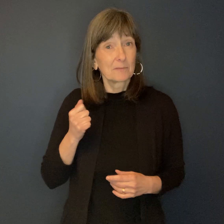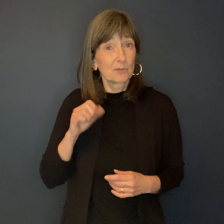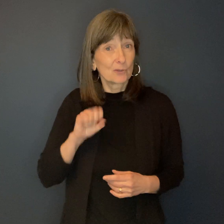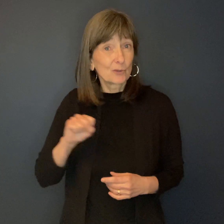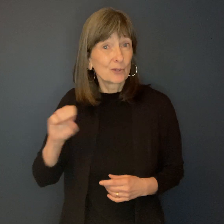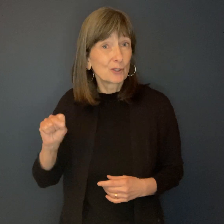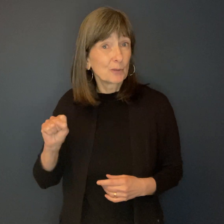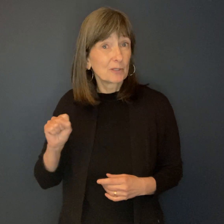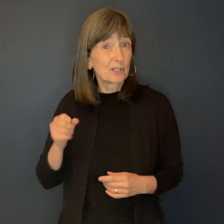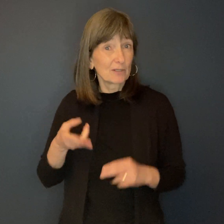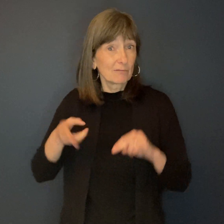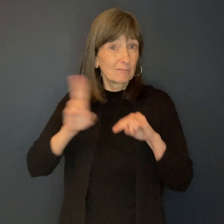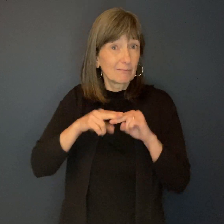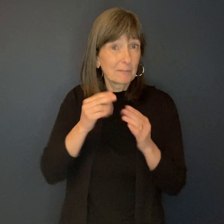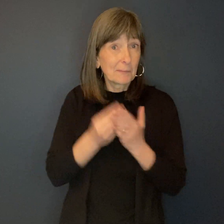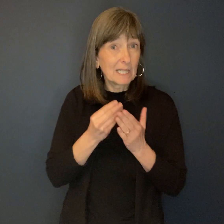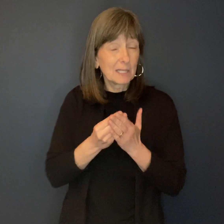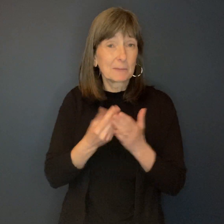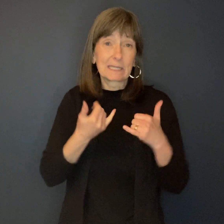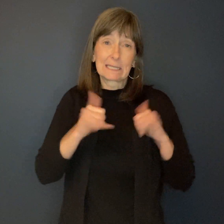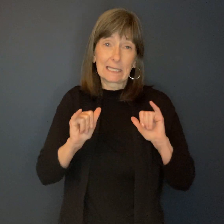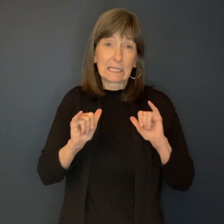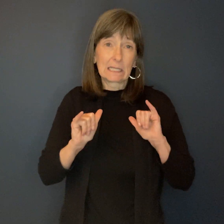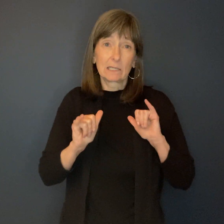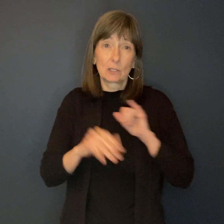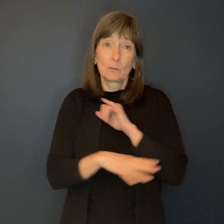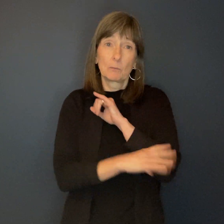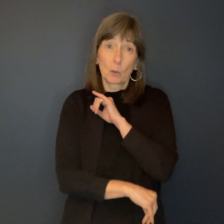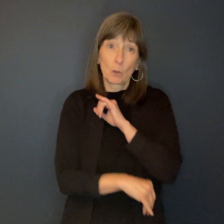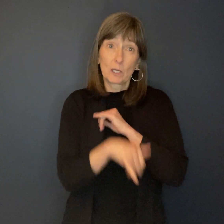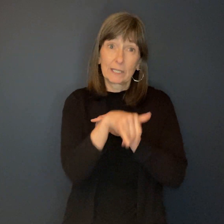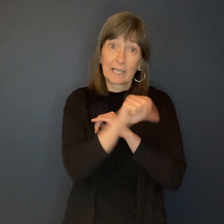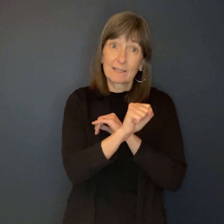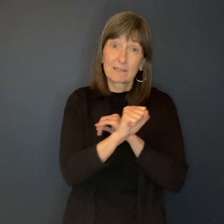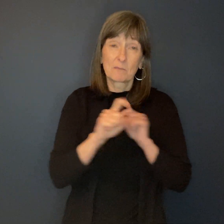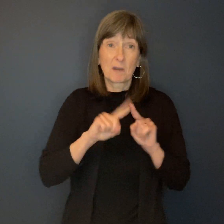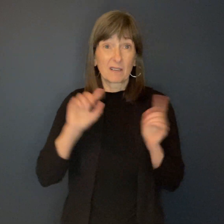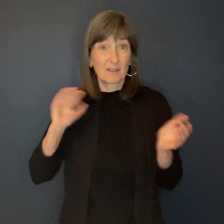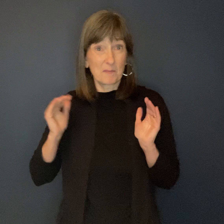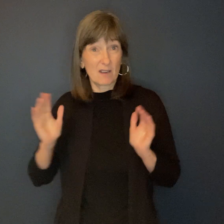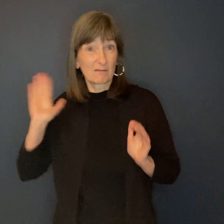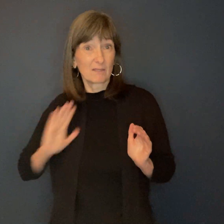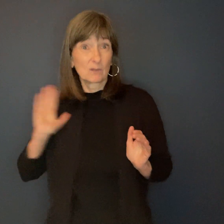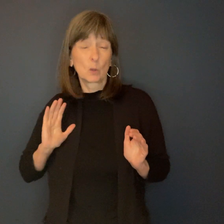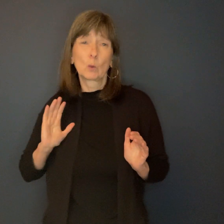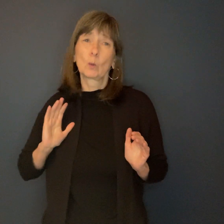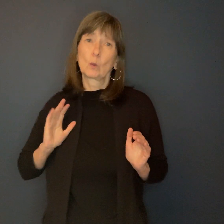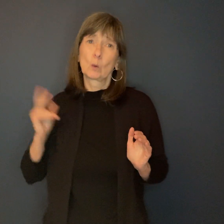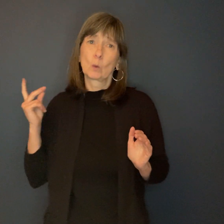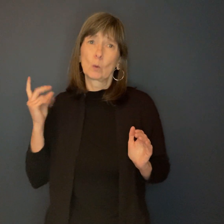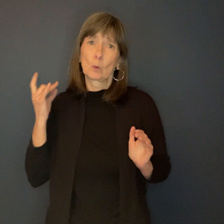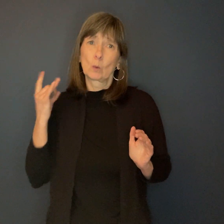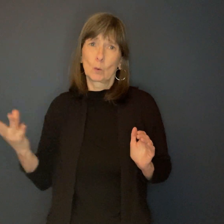poverty, but, not as bad as it was perhaps. There are some provisions, limited provisions that could be built